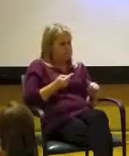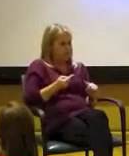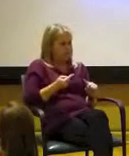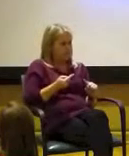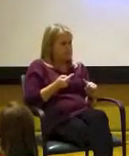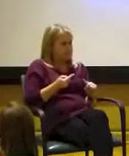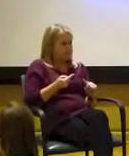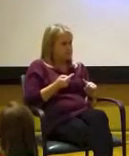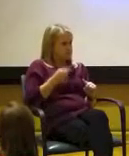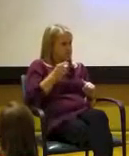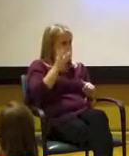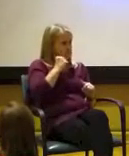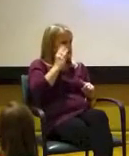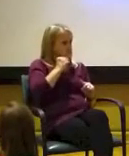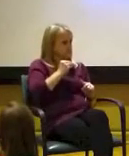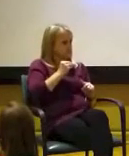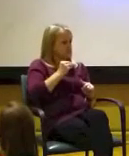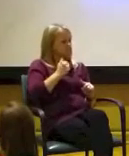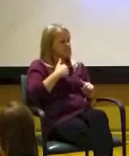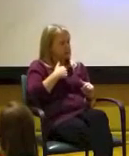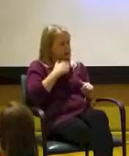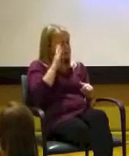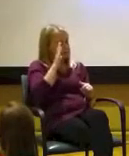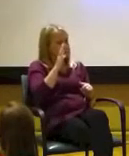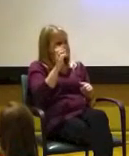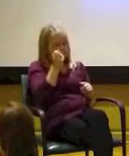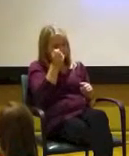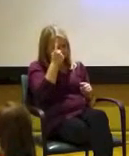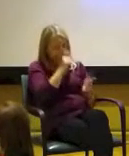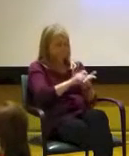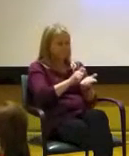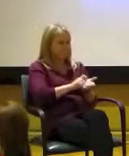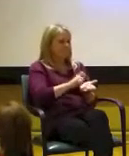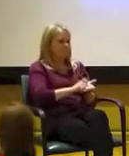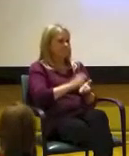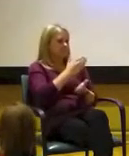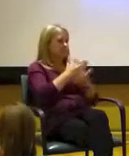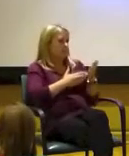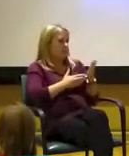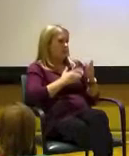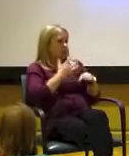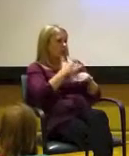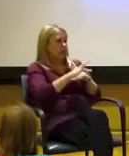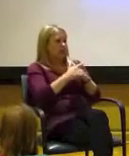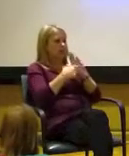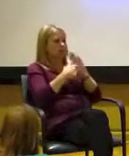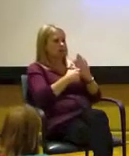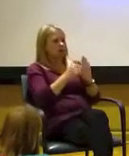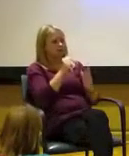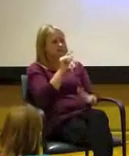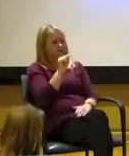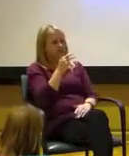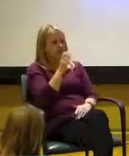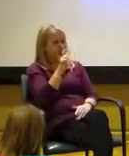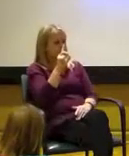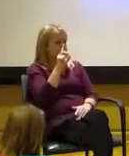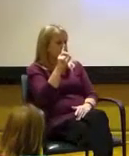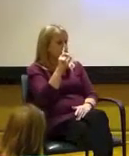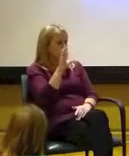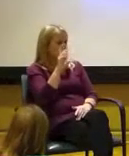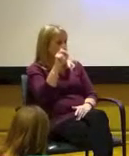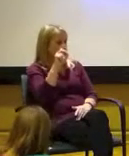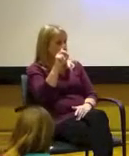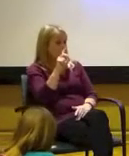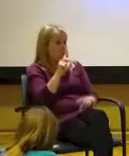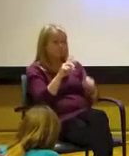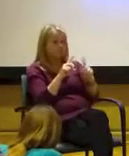they're experiencing, I usually can relate that to some of the early signs of tethering. Now, it's unusual for